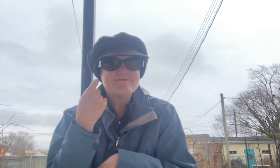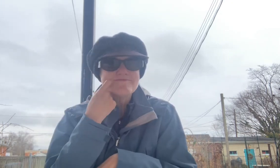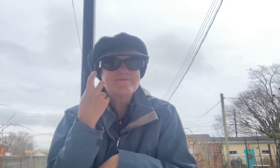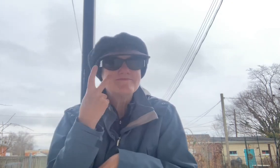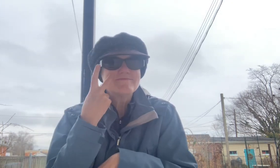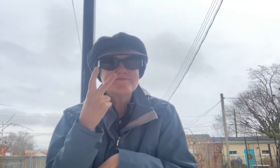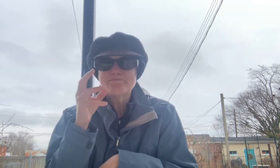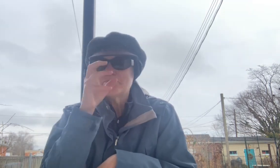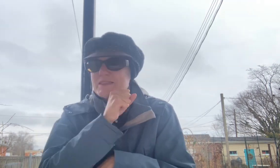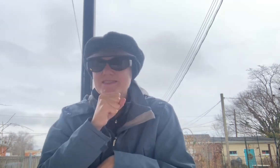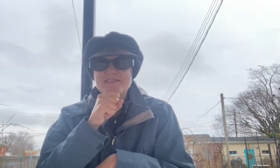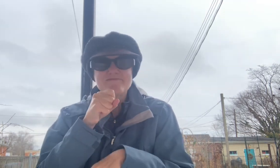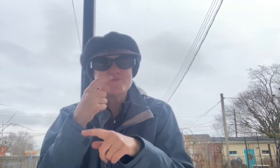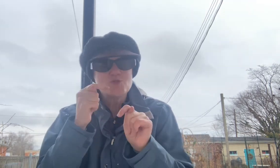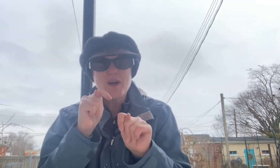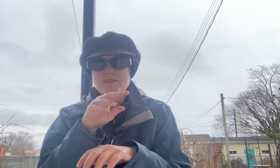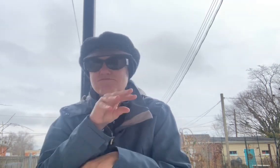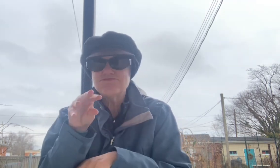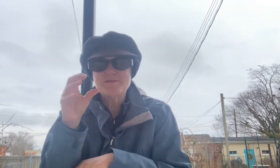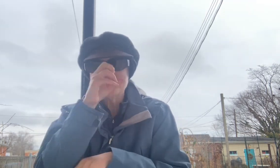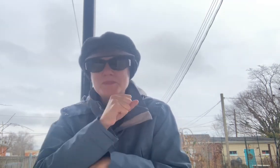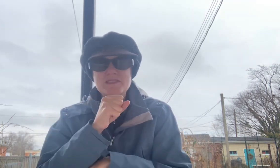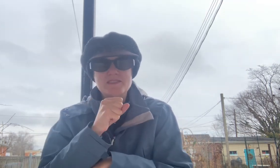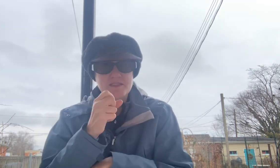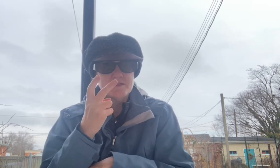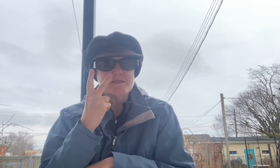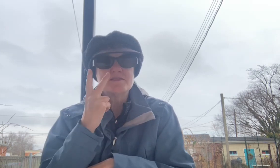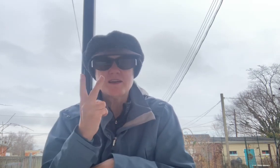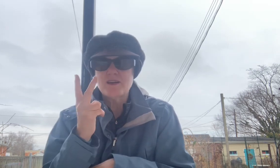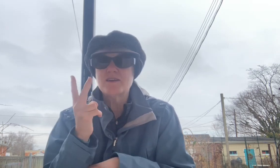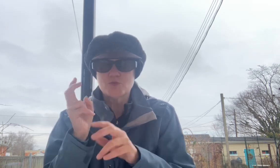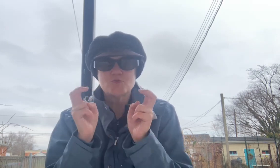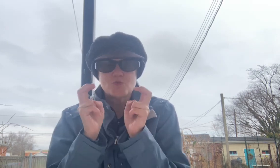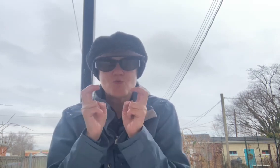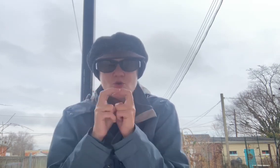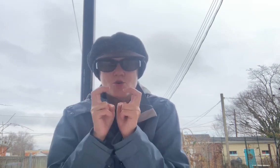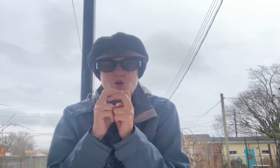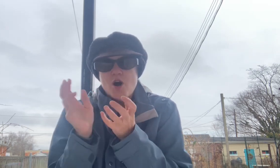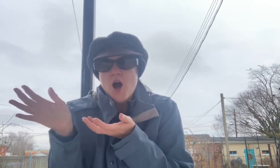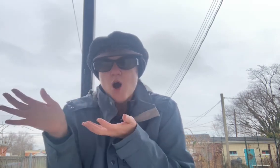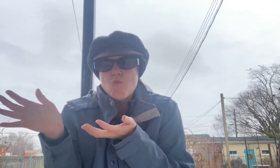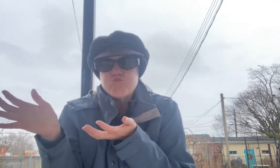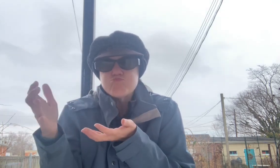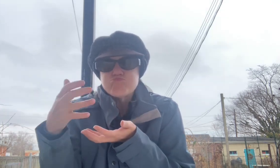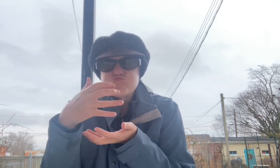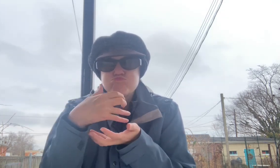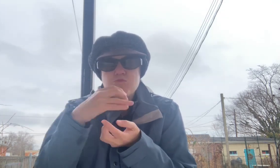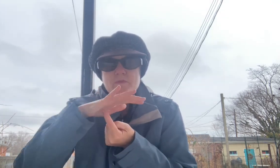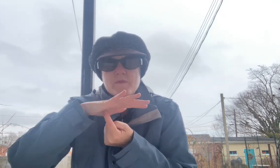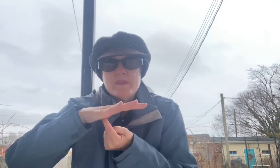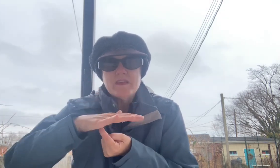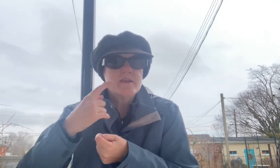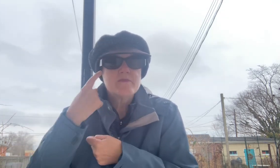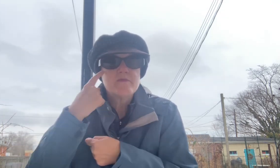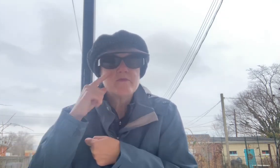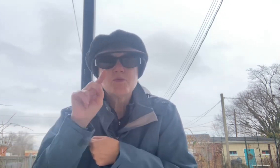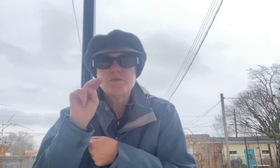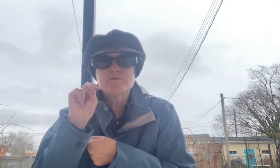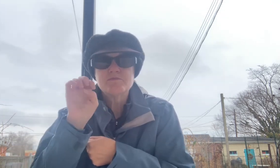the squirrels. Now, I missed filming, but I just saw a squirrel collecting leaves for